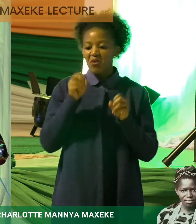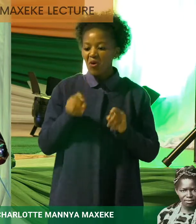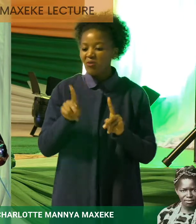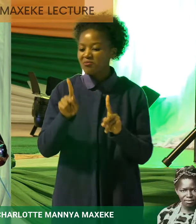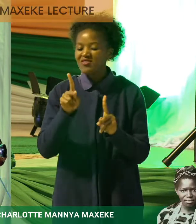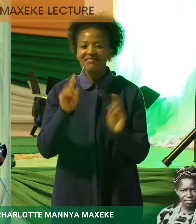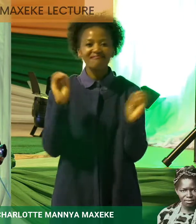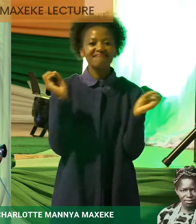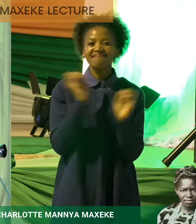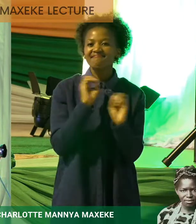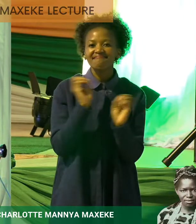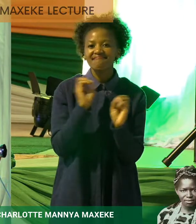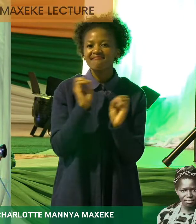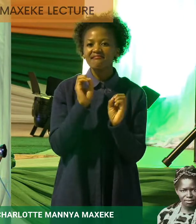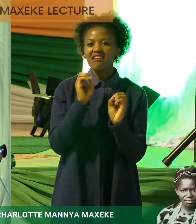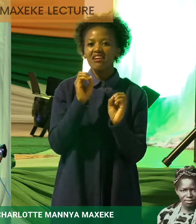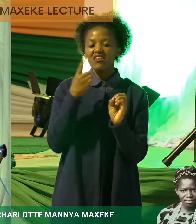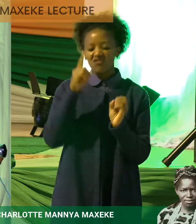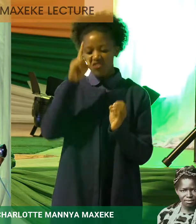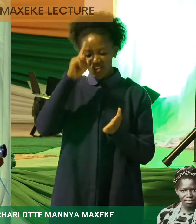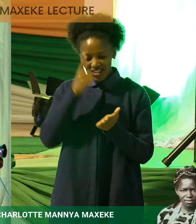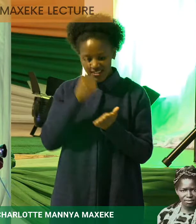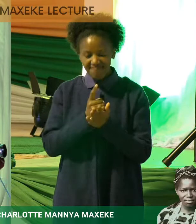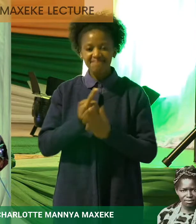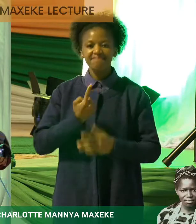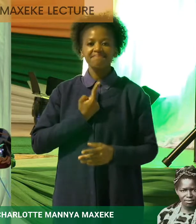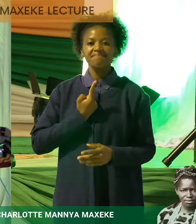opportunity to make those decisions for yourself.